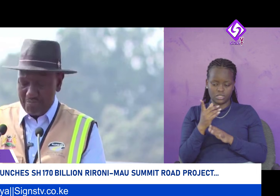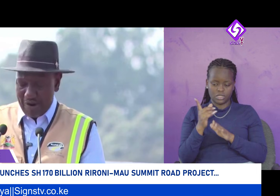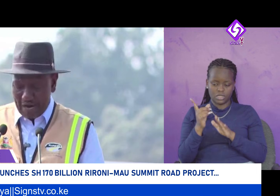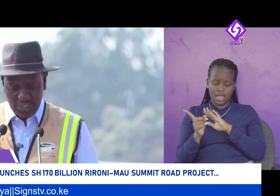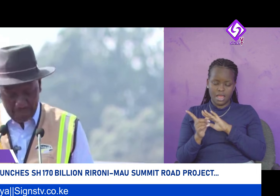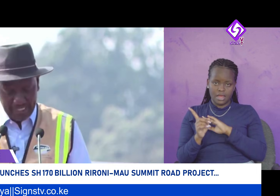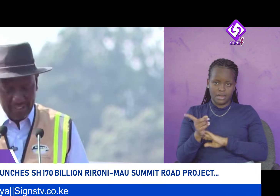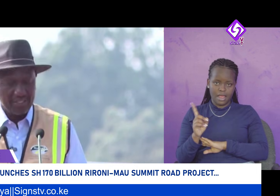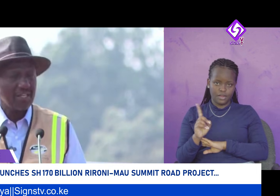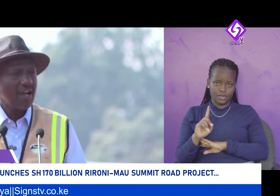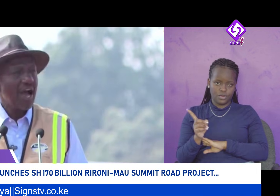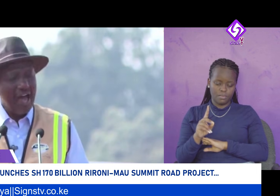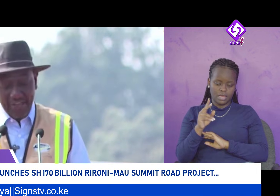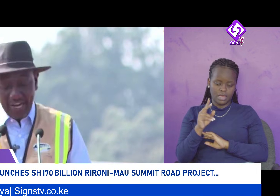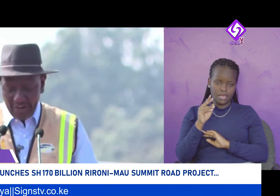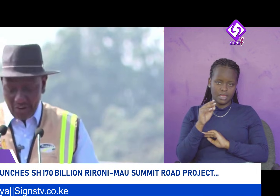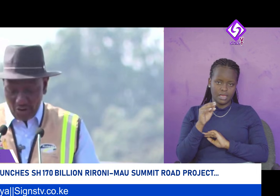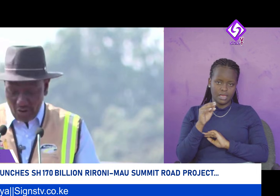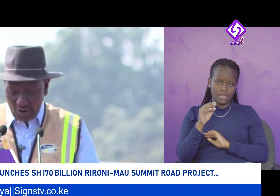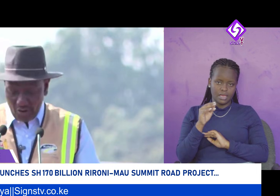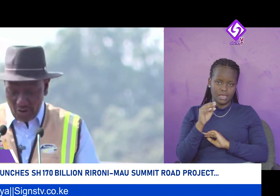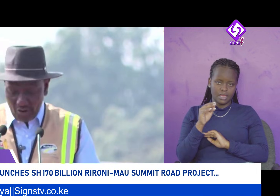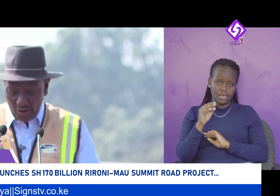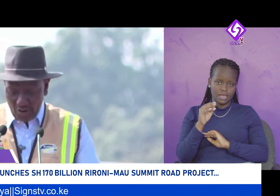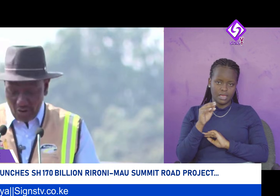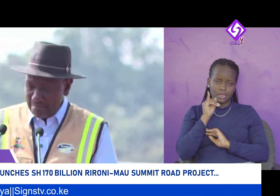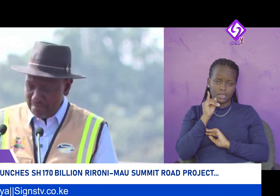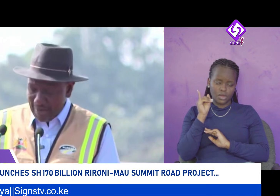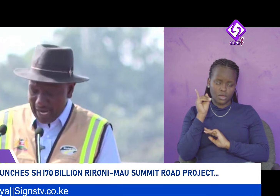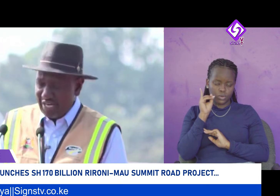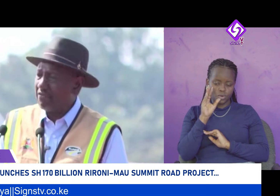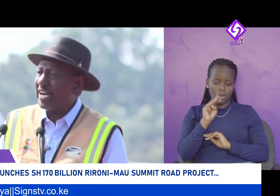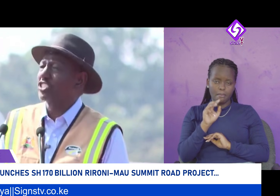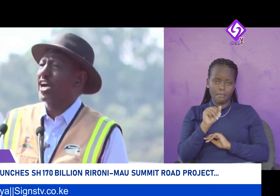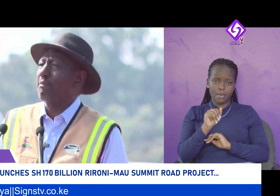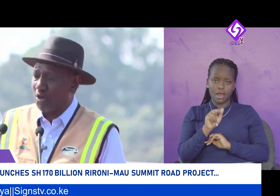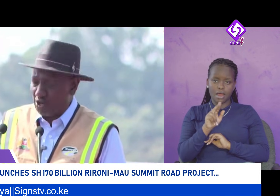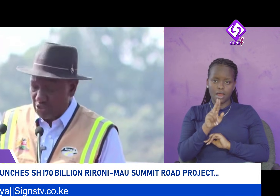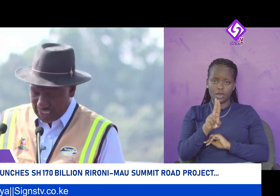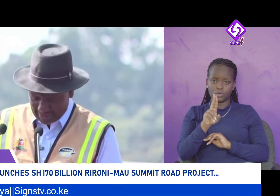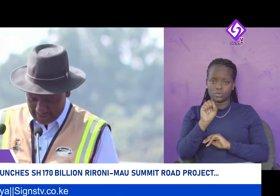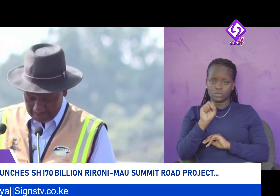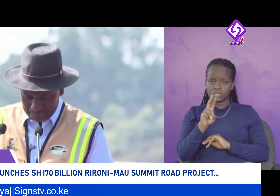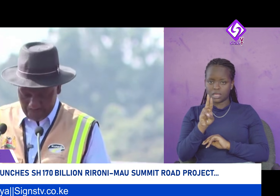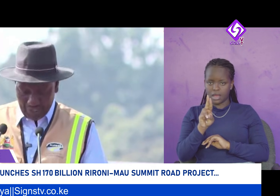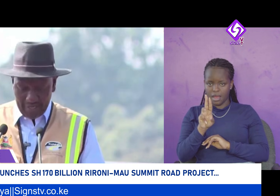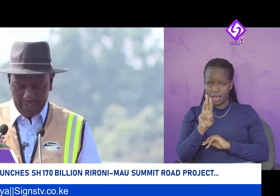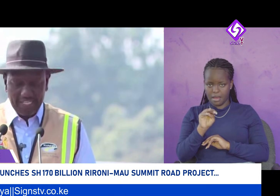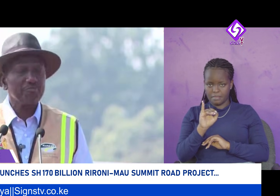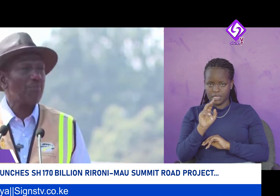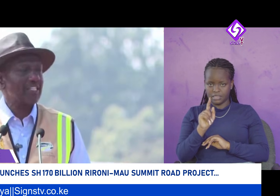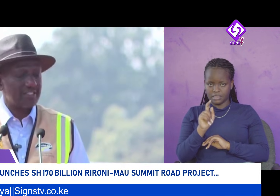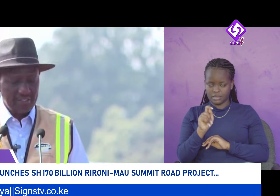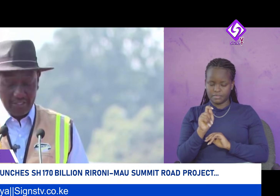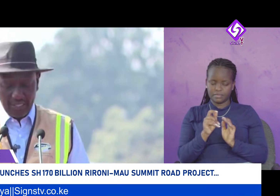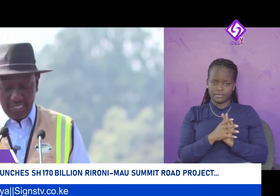Nairobi-Nakuru Mau Summit and the Nairobi-Mai Mahiu Naivasha project.